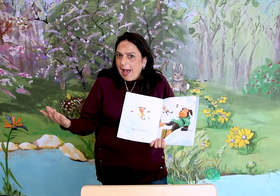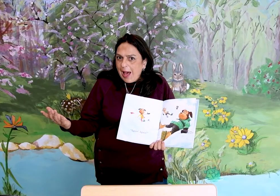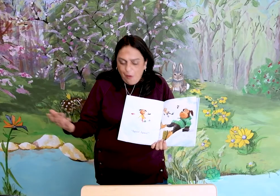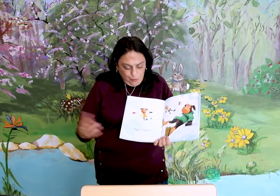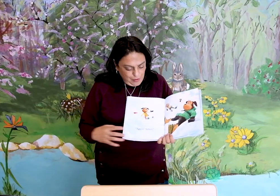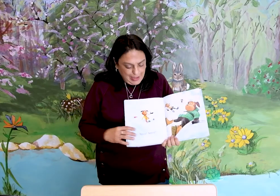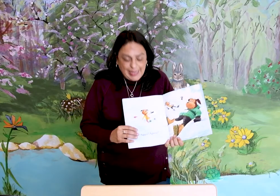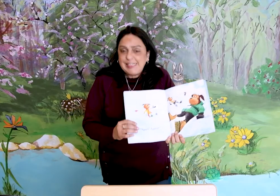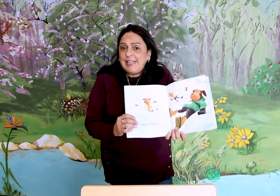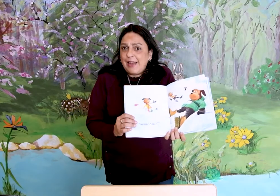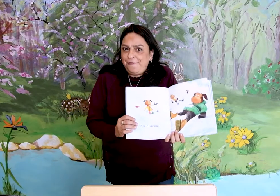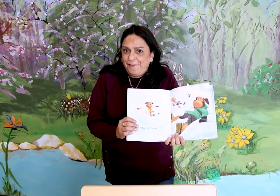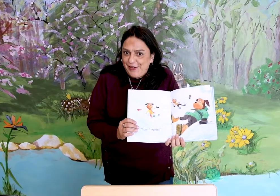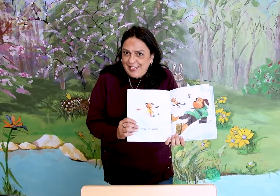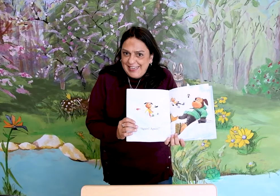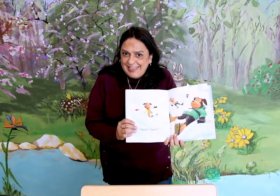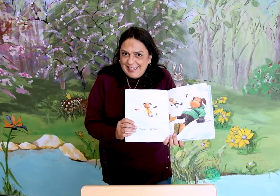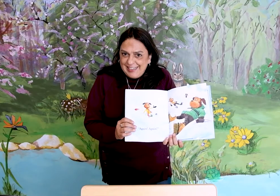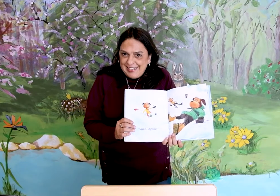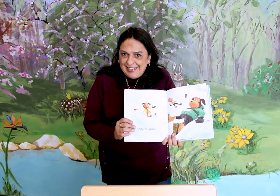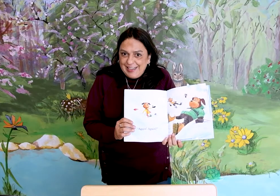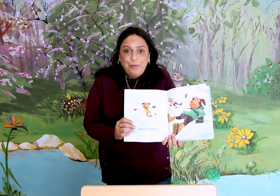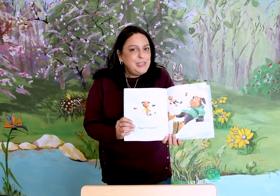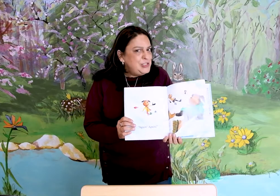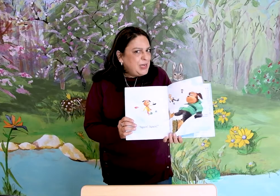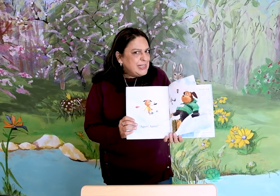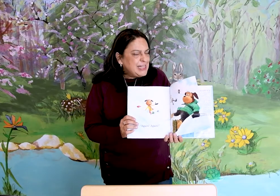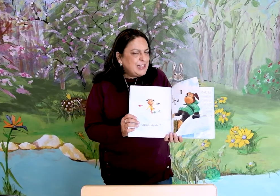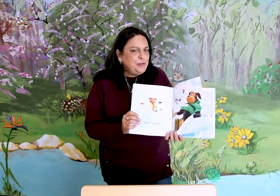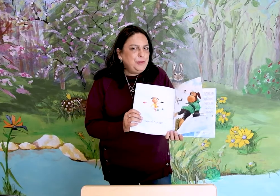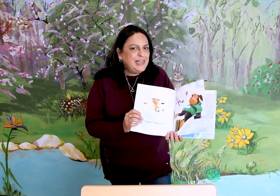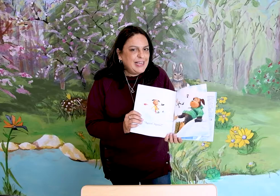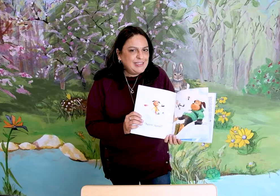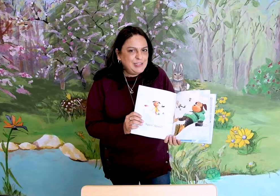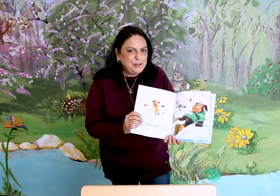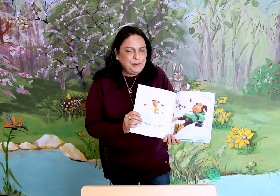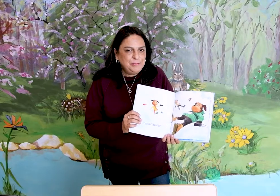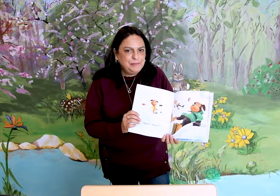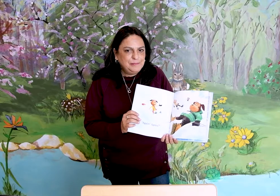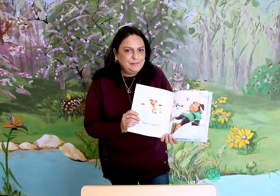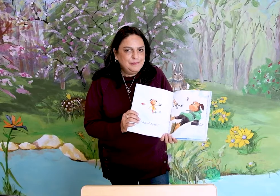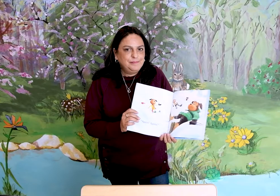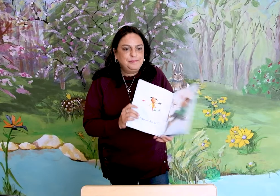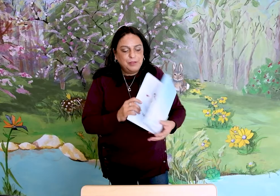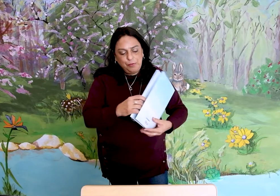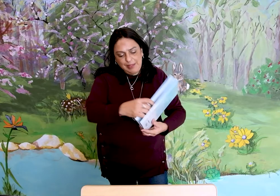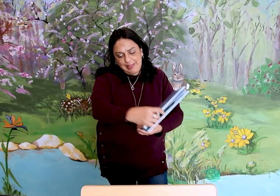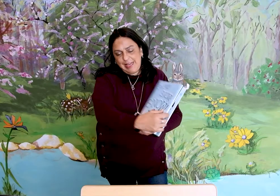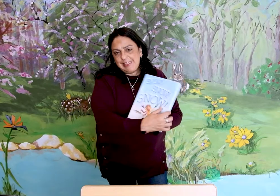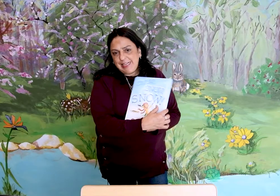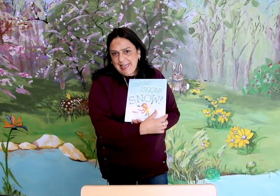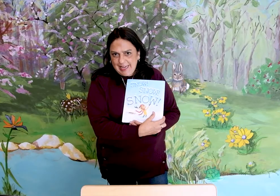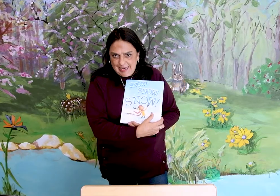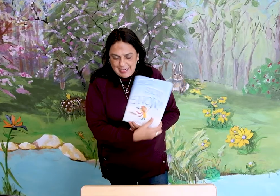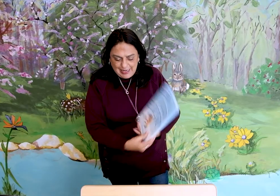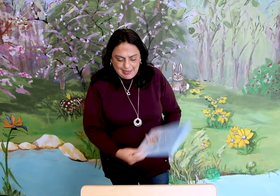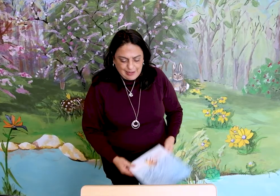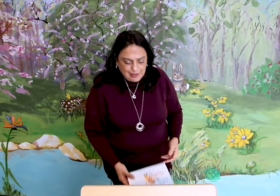Wow, isn't that fun? Wouldn't you guys like to do it again too? Well, thanks again